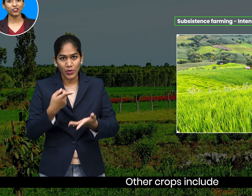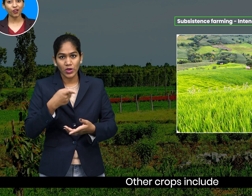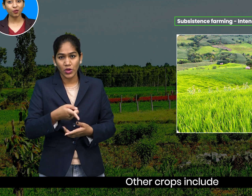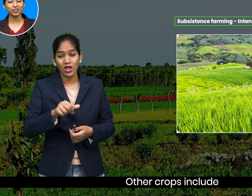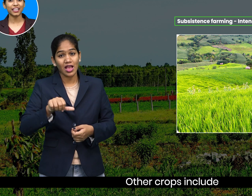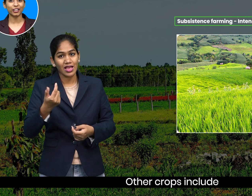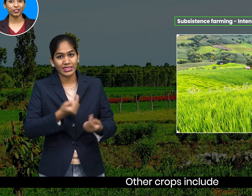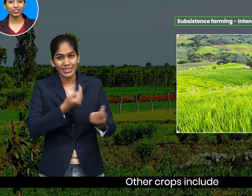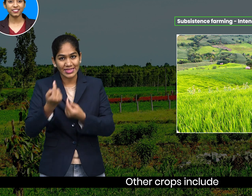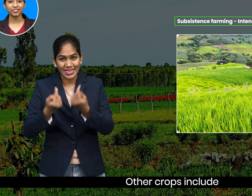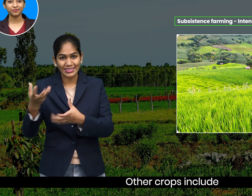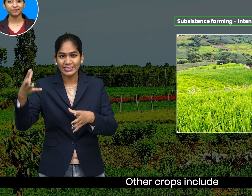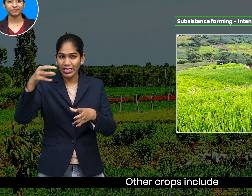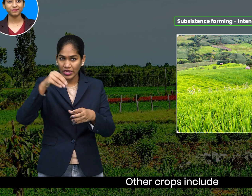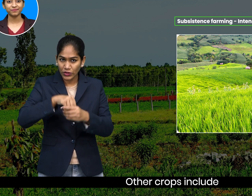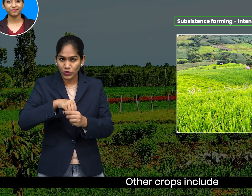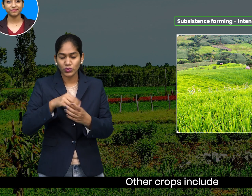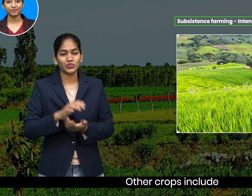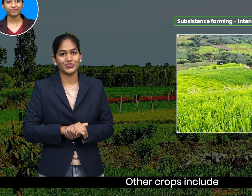Other crops include